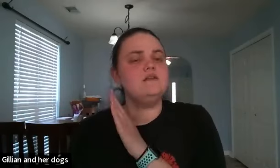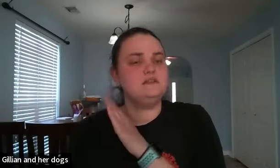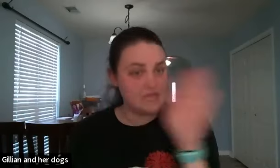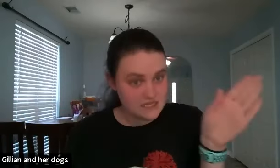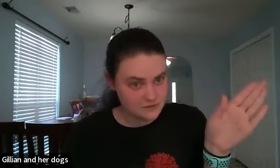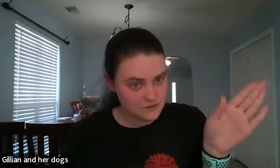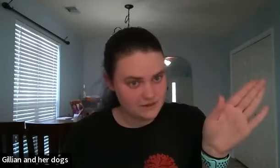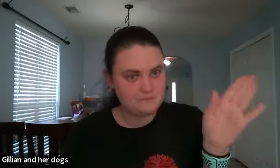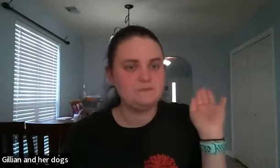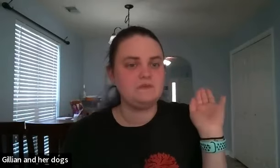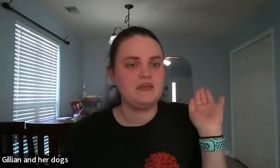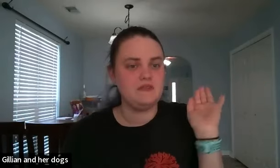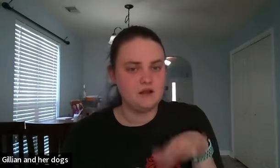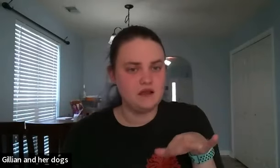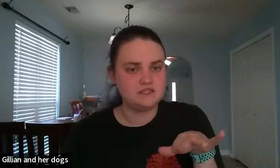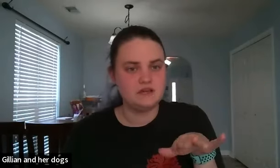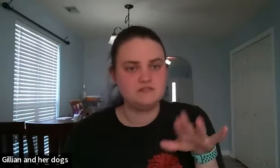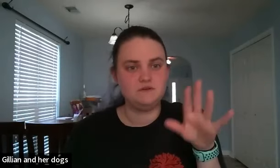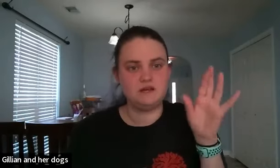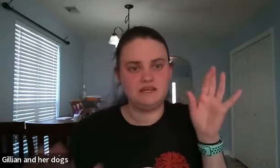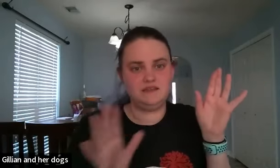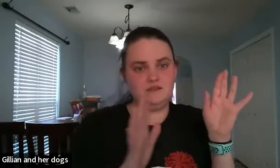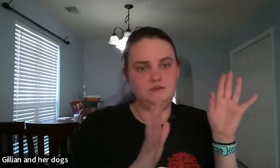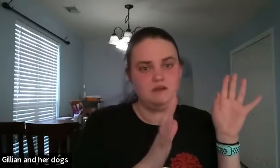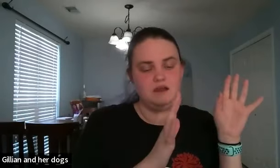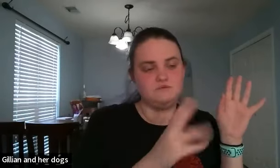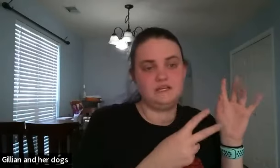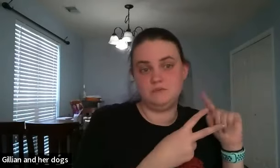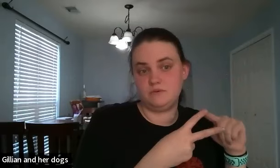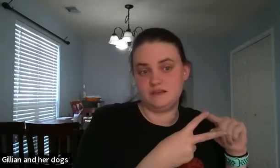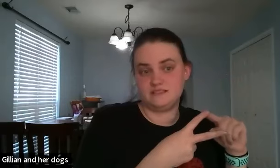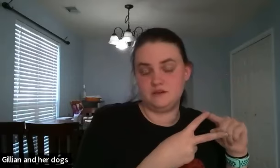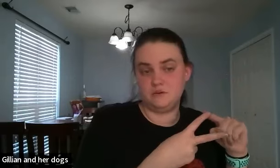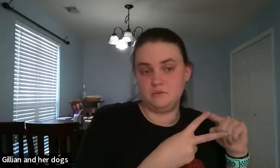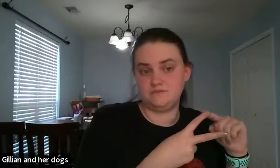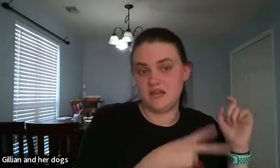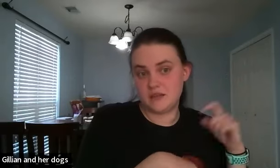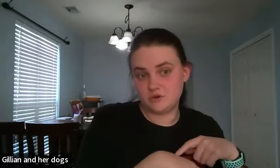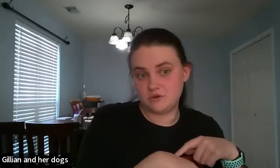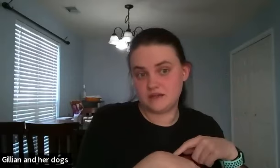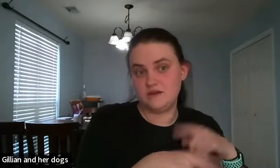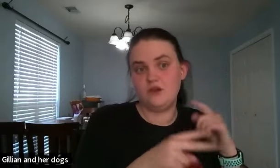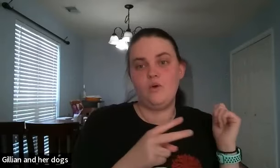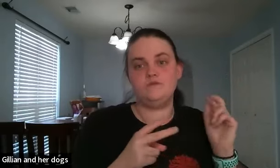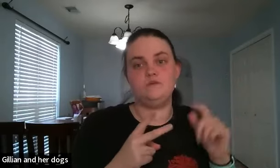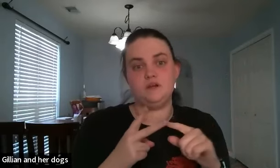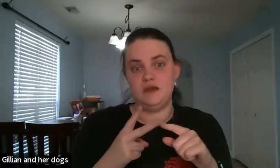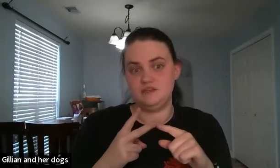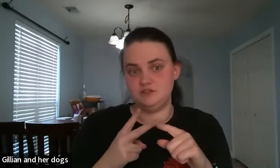the days of the week. And then I'll ask you guys if you guys want to keep practicing our time real quick, or if you want to go ahead and do